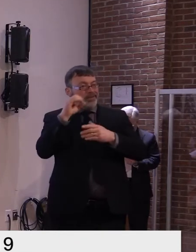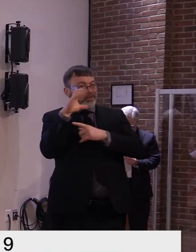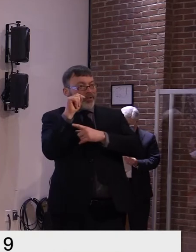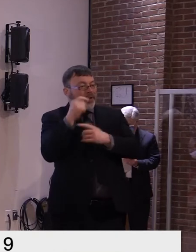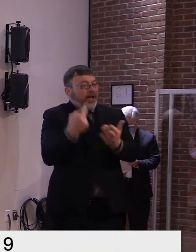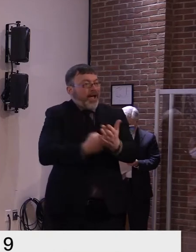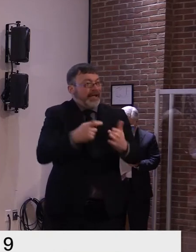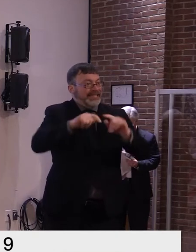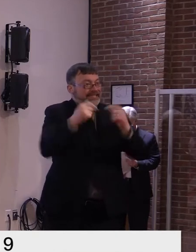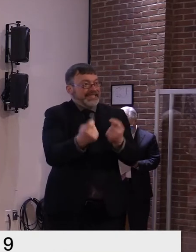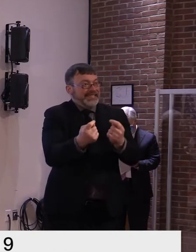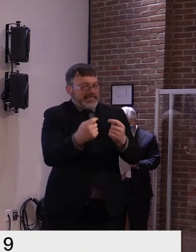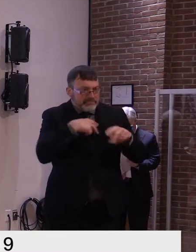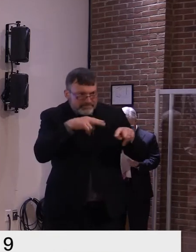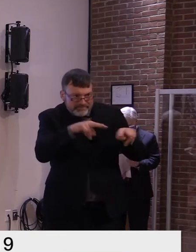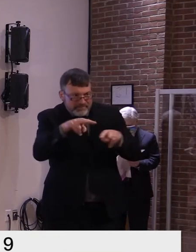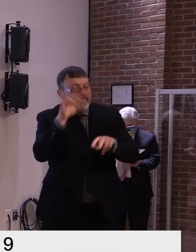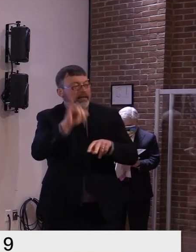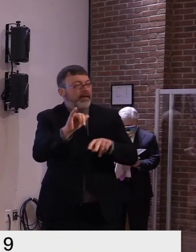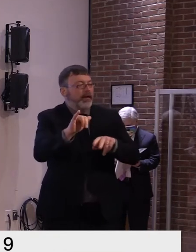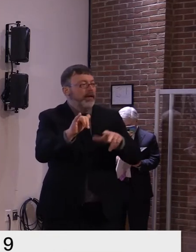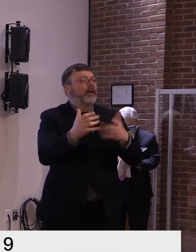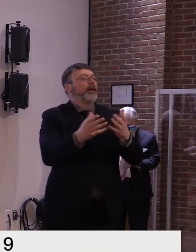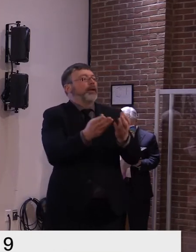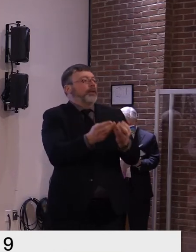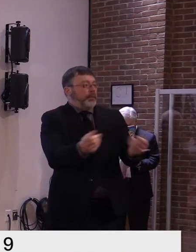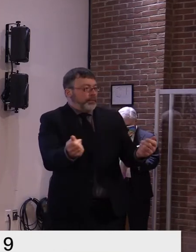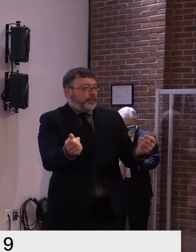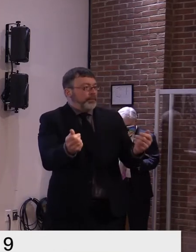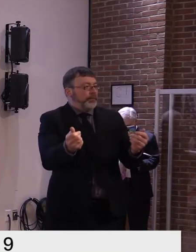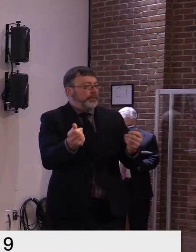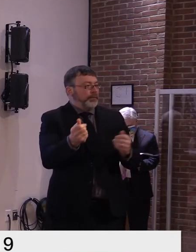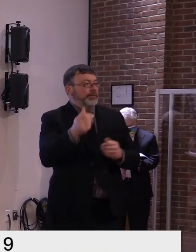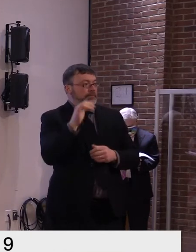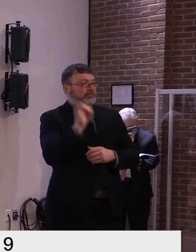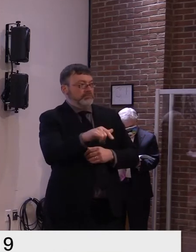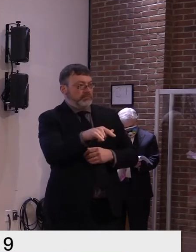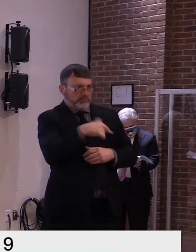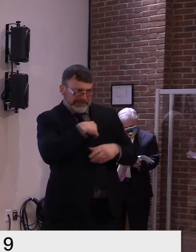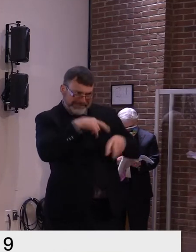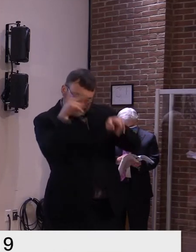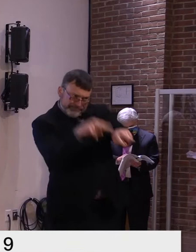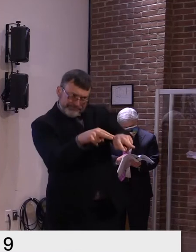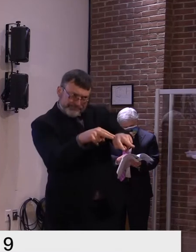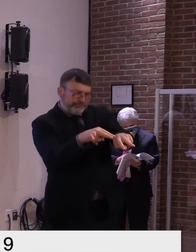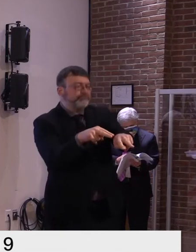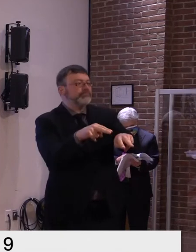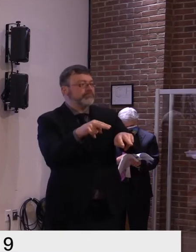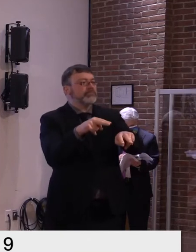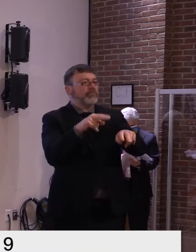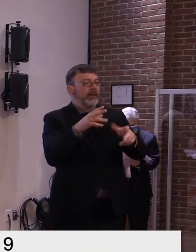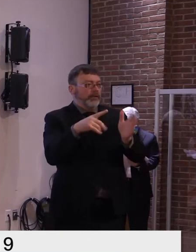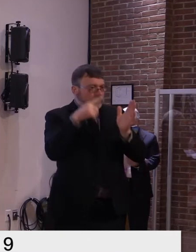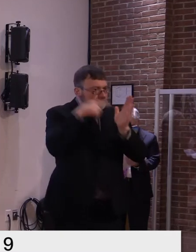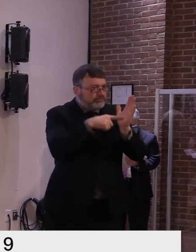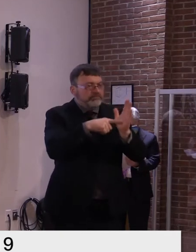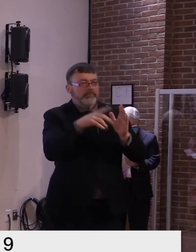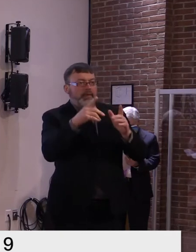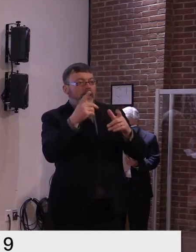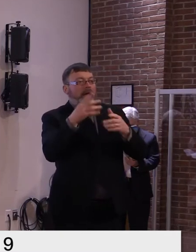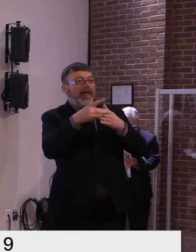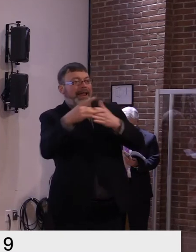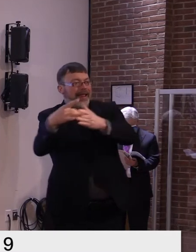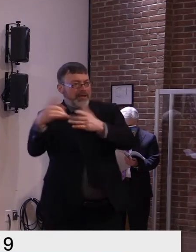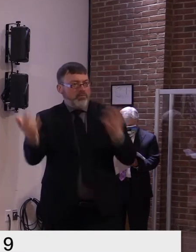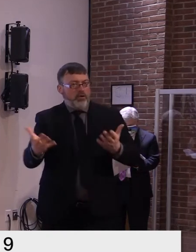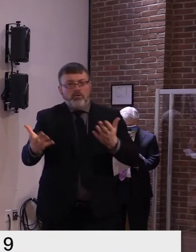in central Vermont, obviously that merited significant attention. The only one of those that at this point in